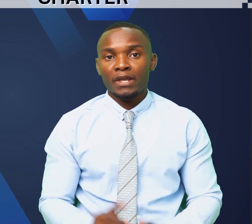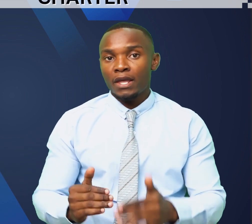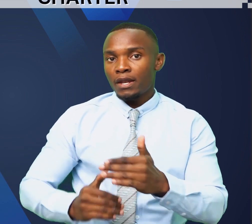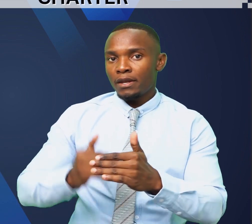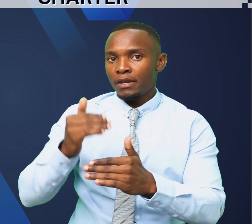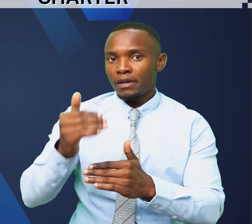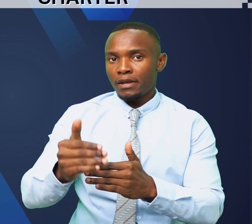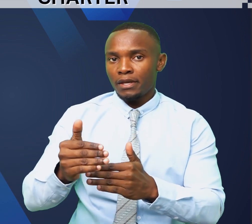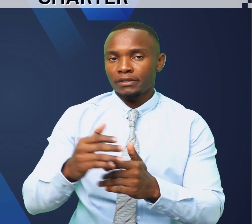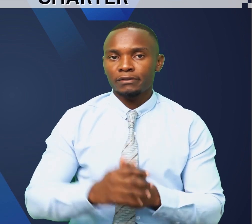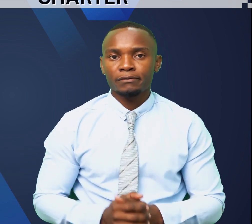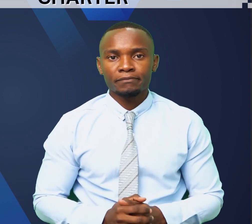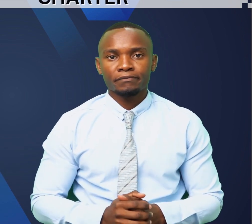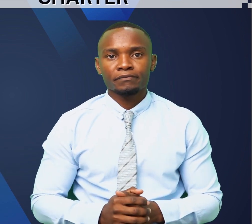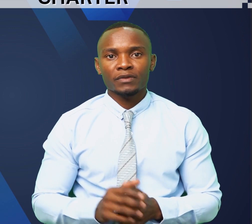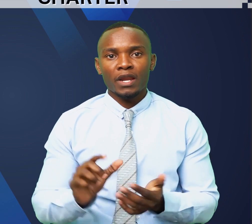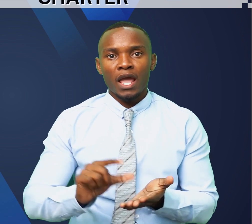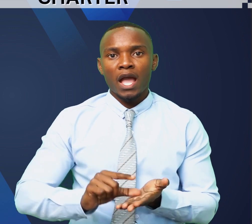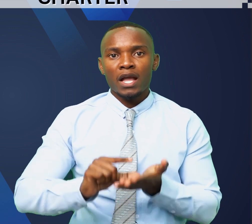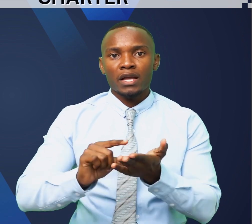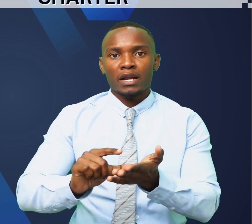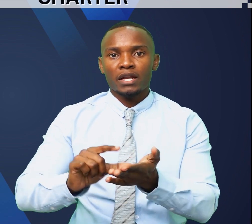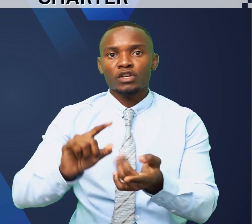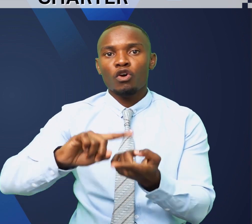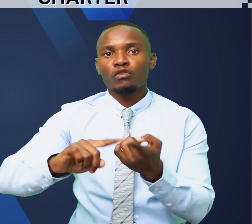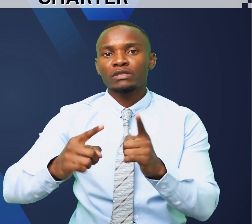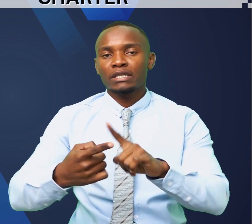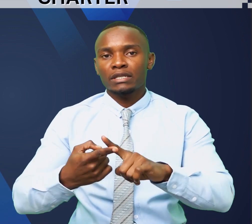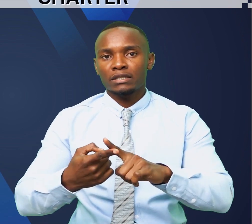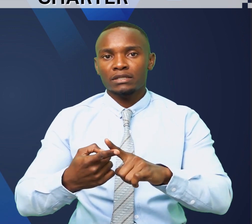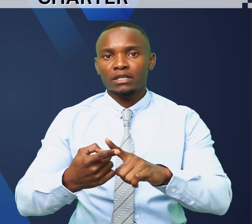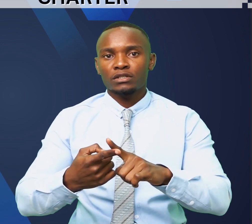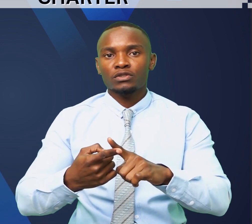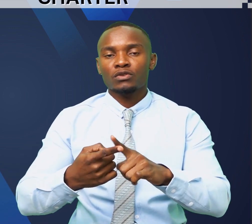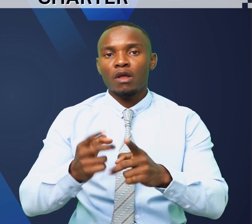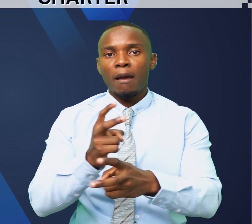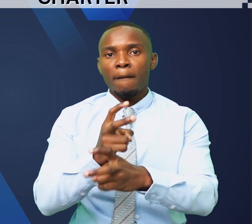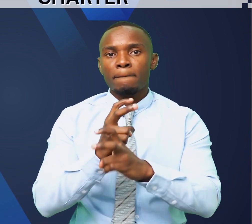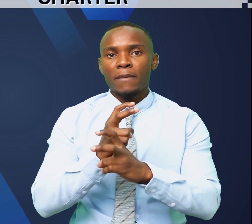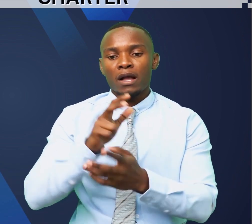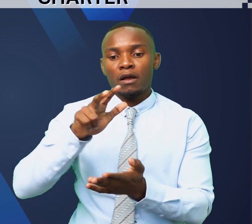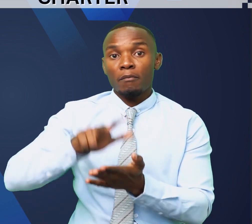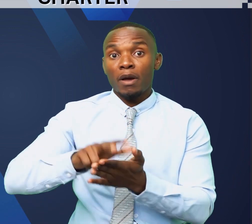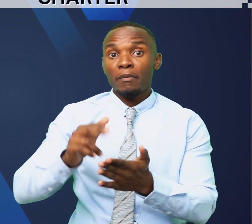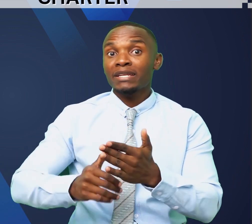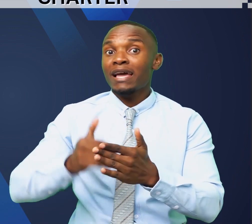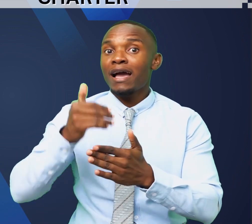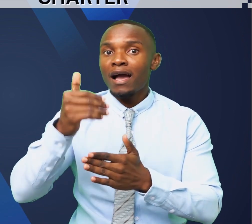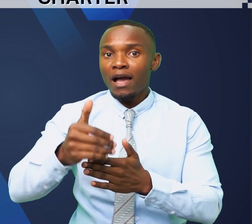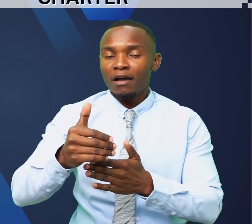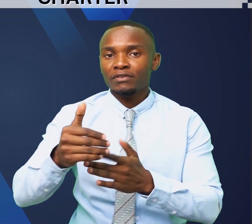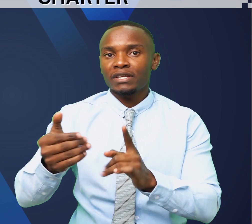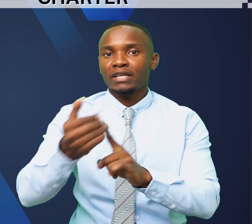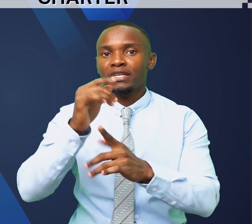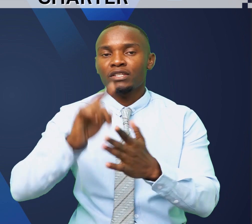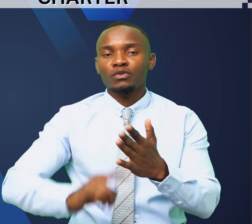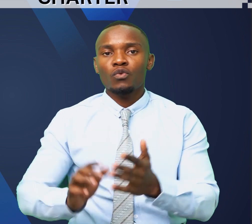Service rendered. Grant of standardization mark permit upon receipt of complying test